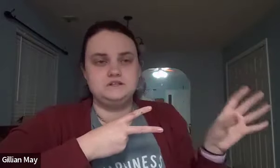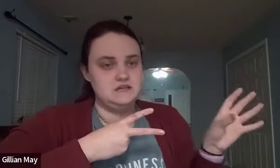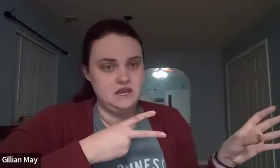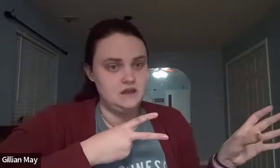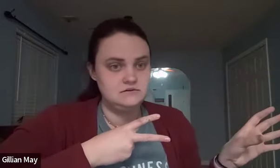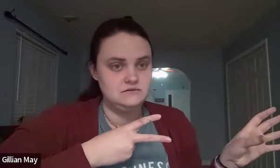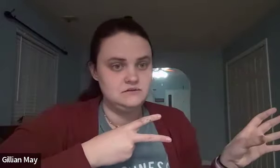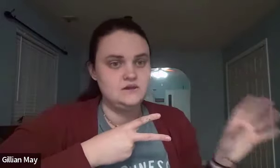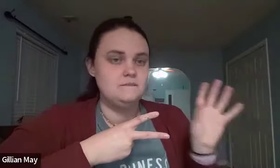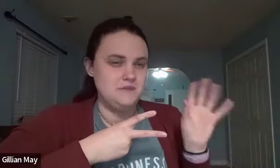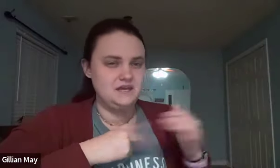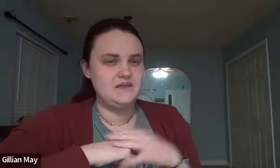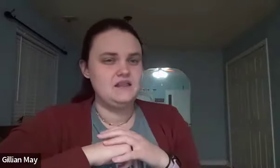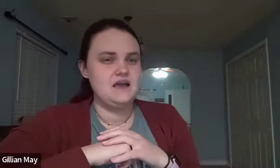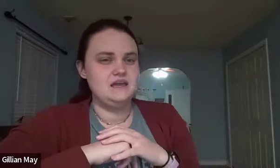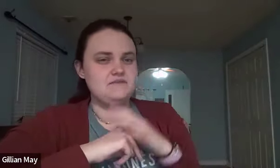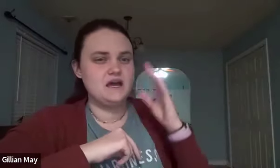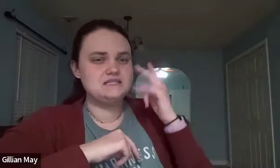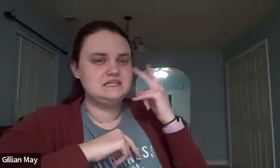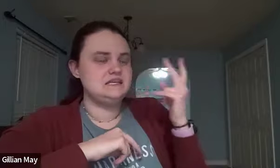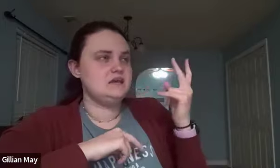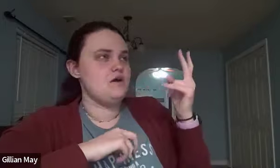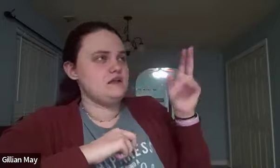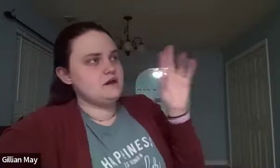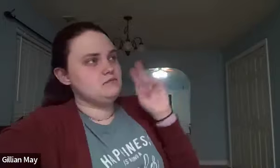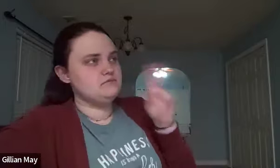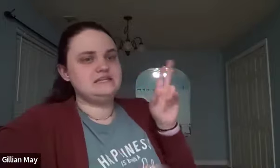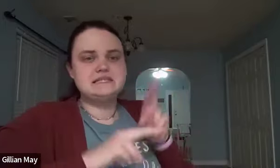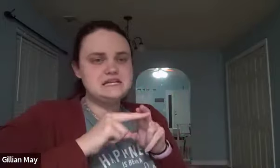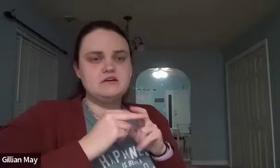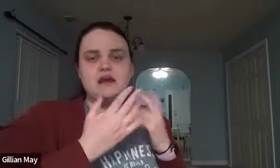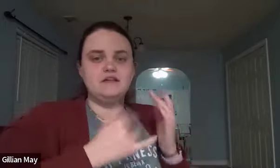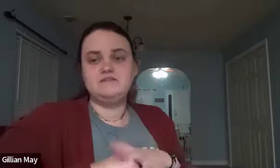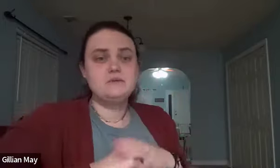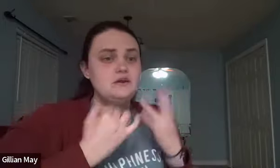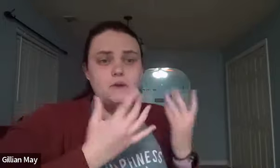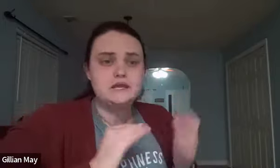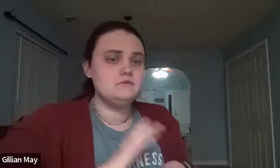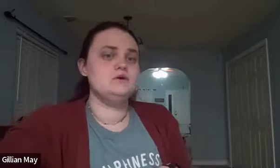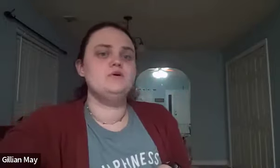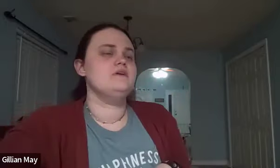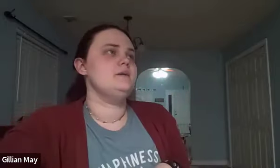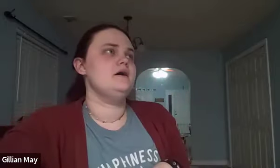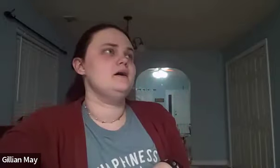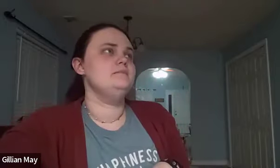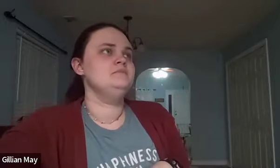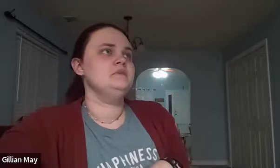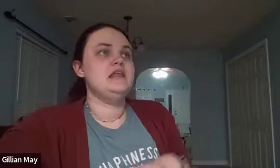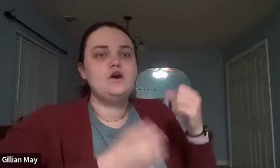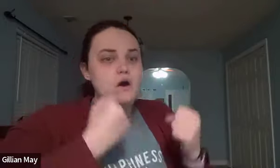as I can. Meaning that like if I see like if I'm like sitting down, I'm kind of like if I'm like in a waiting room or if I'm in the car